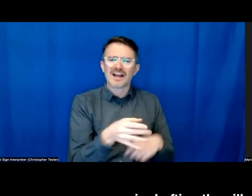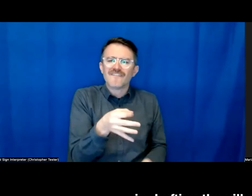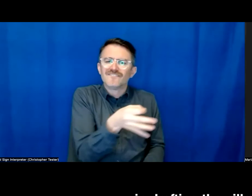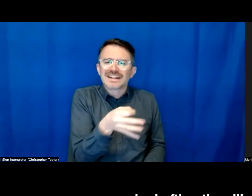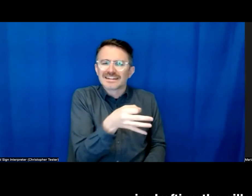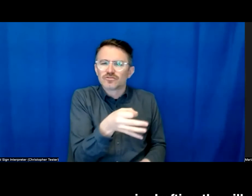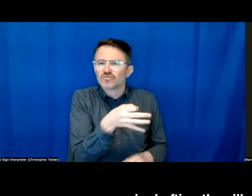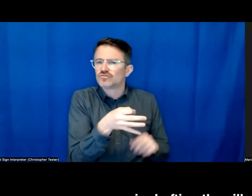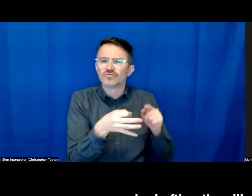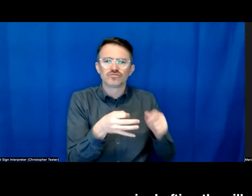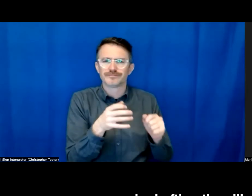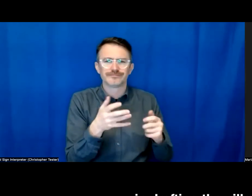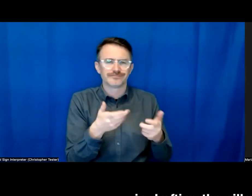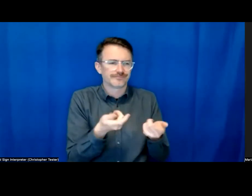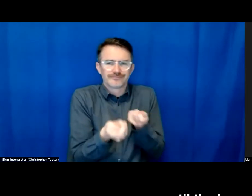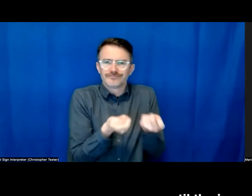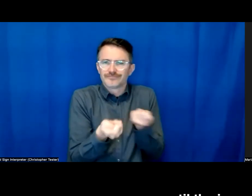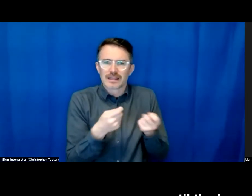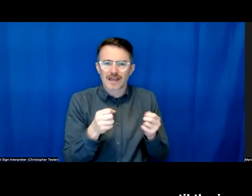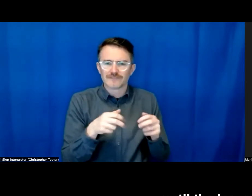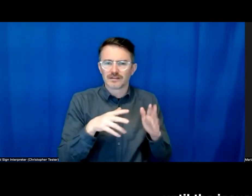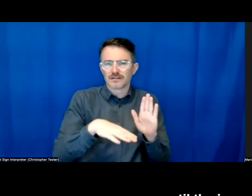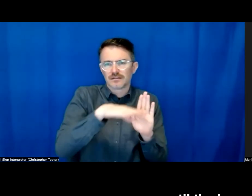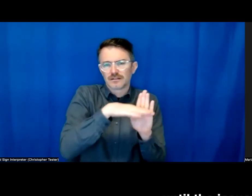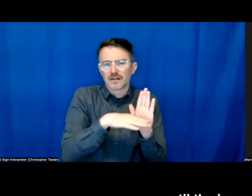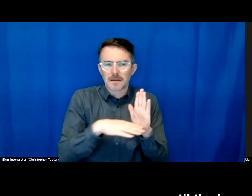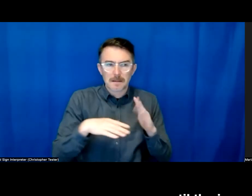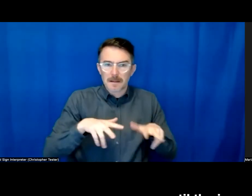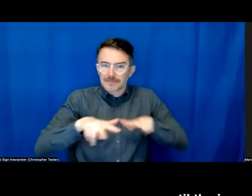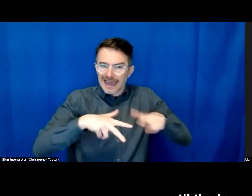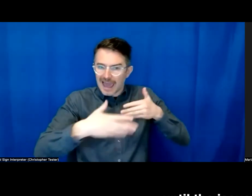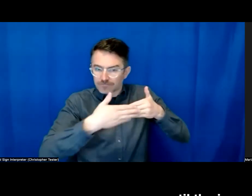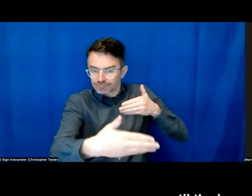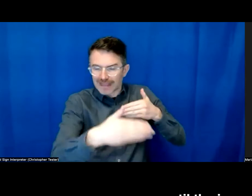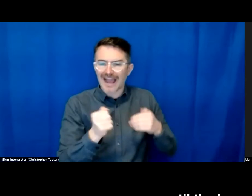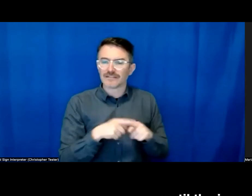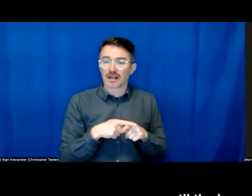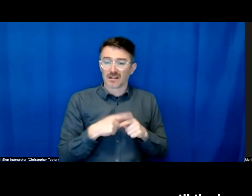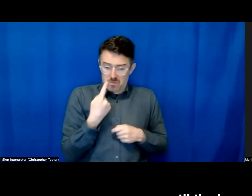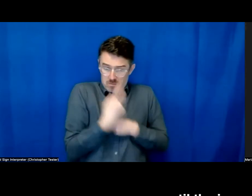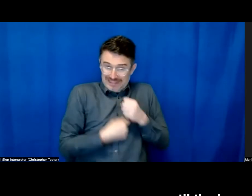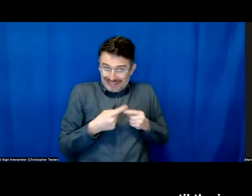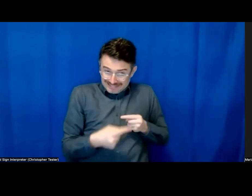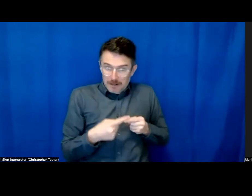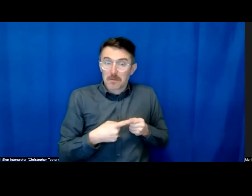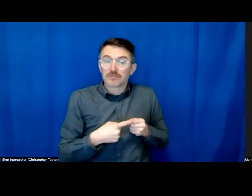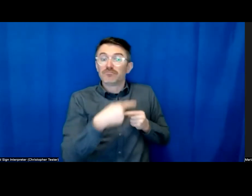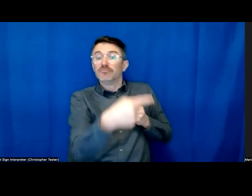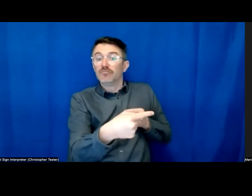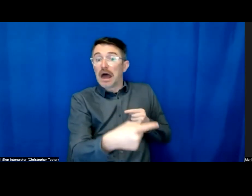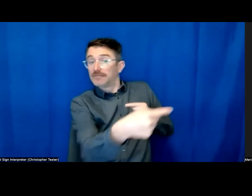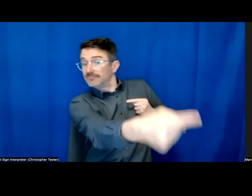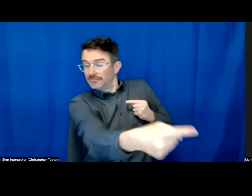Development Plan and overseeing it until the issue of disability is included in the document